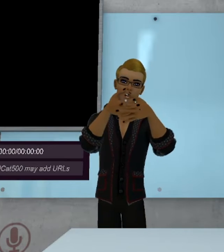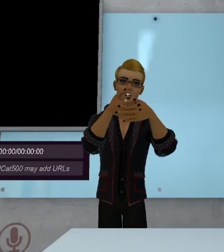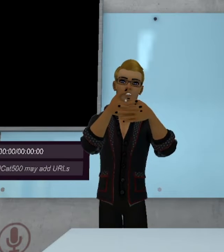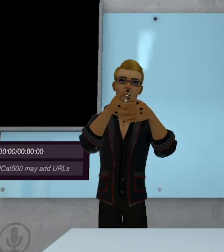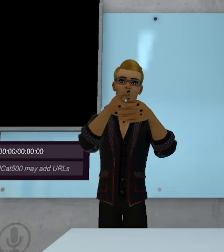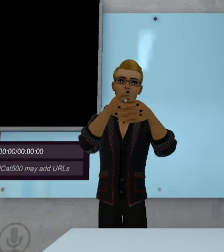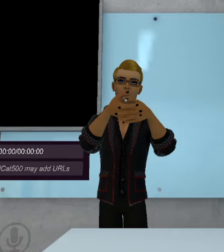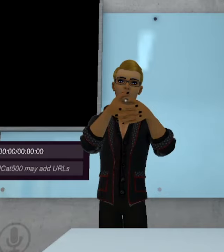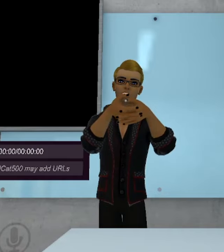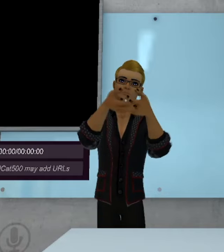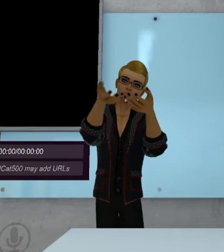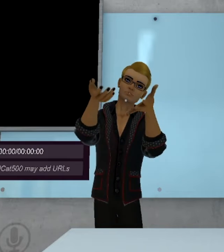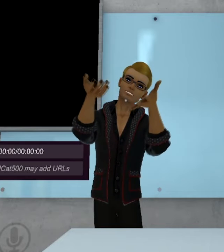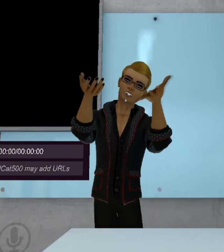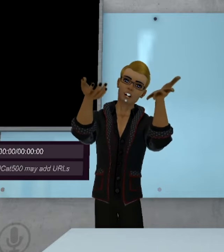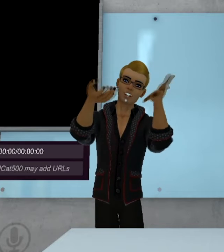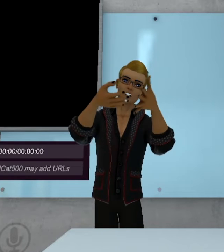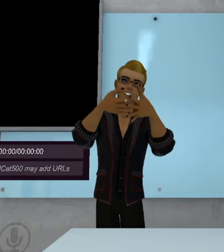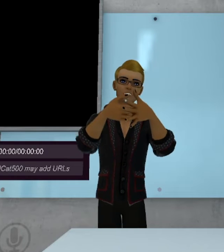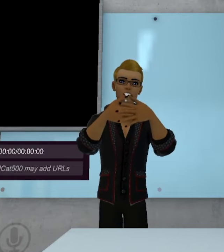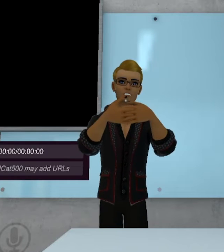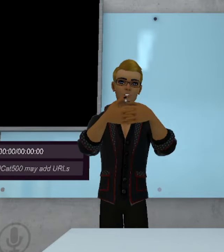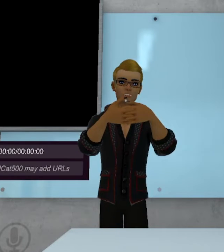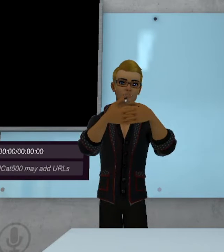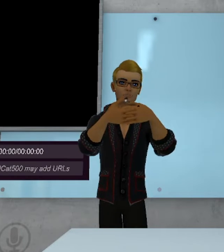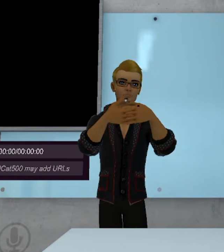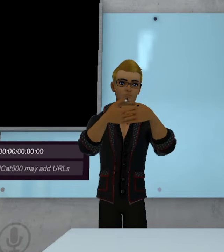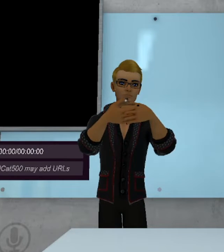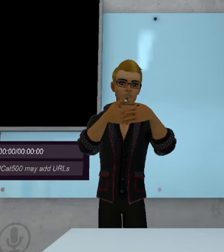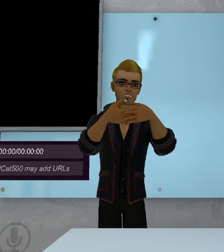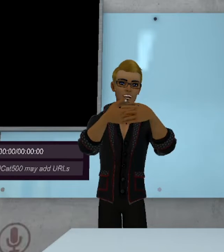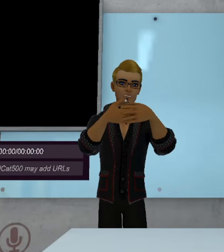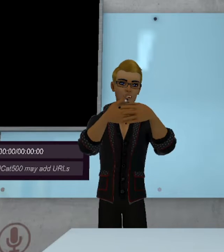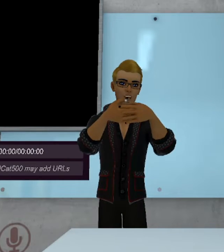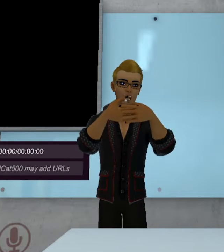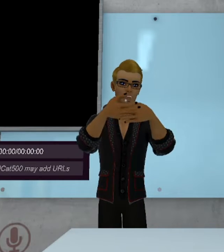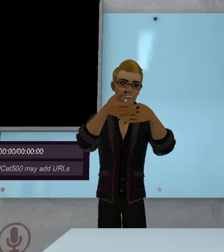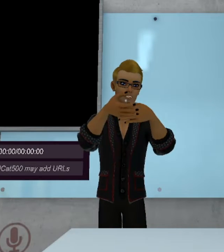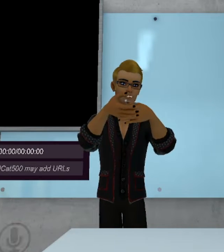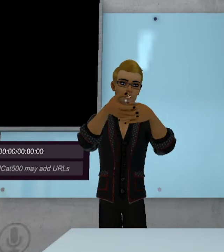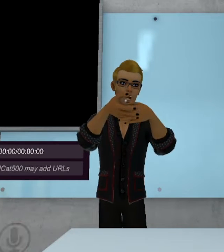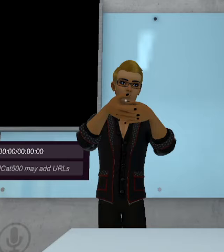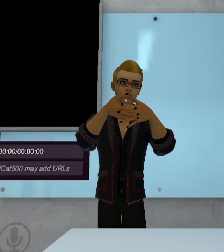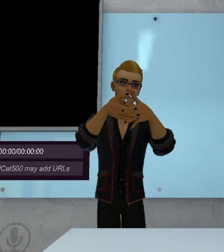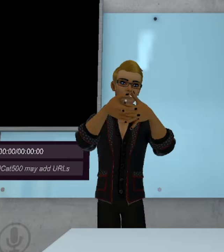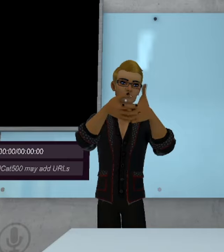Oh, no, definitely. Definitely. I definitely agree with you there. Yeah. Which is why we